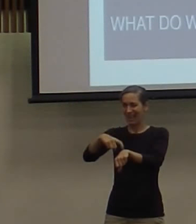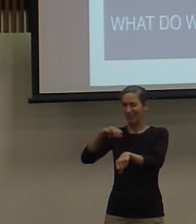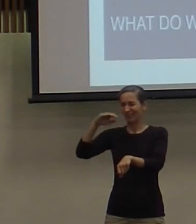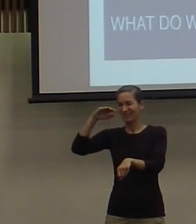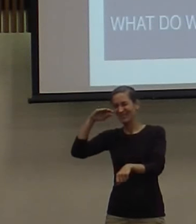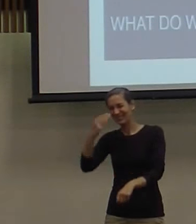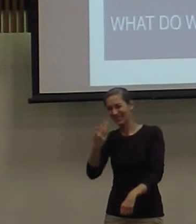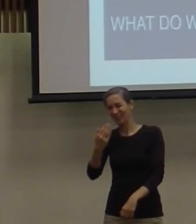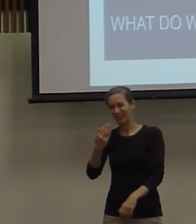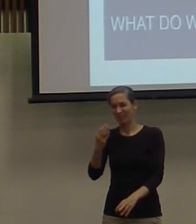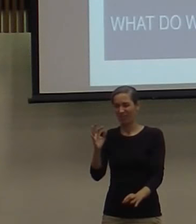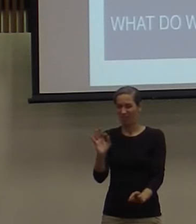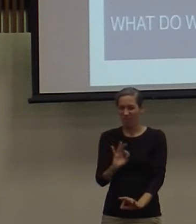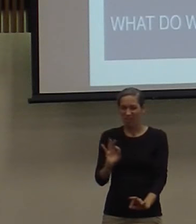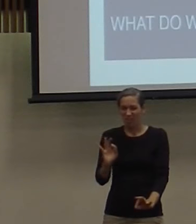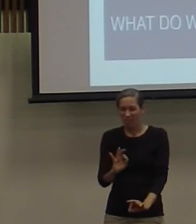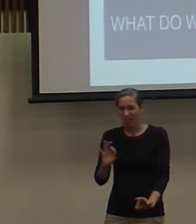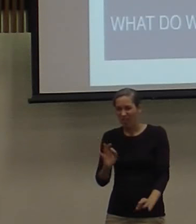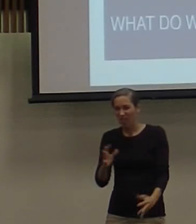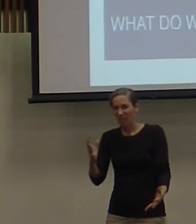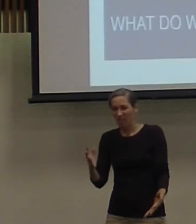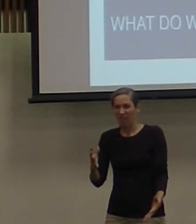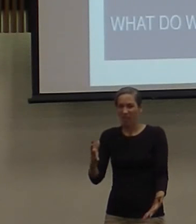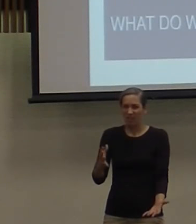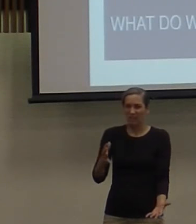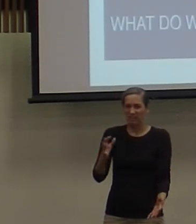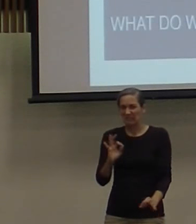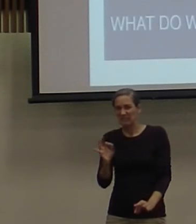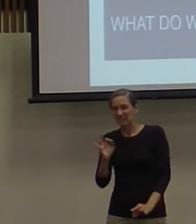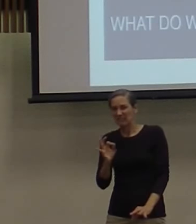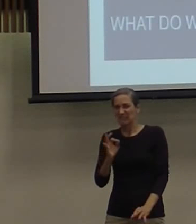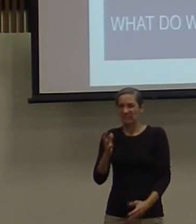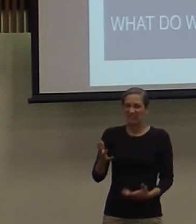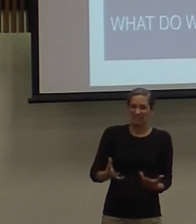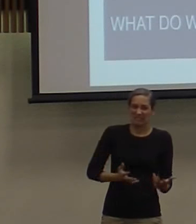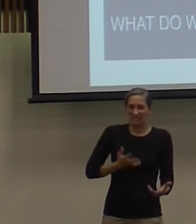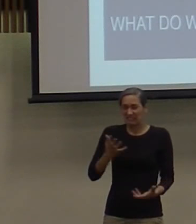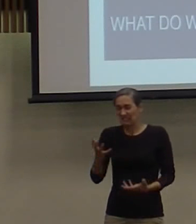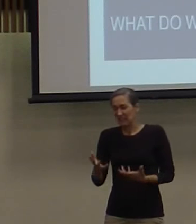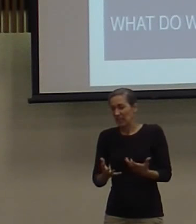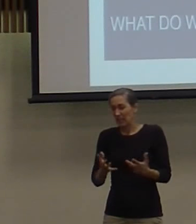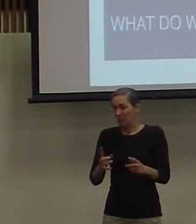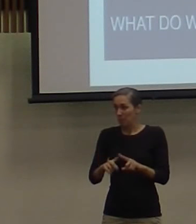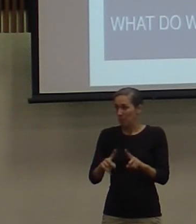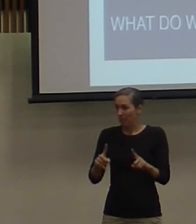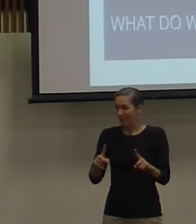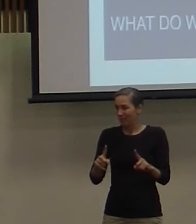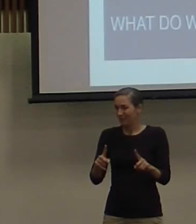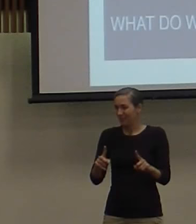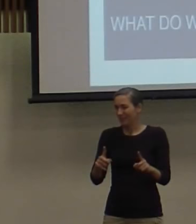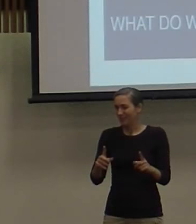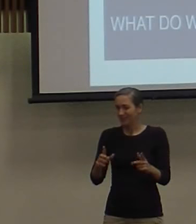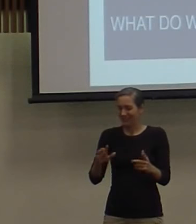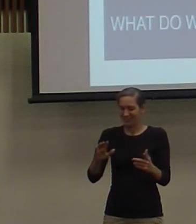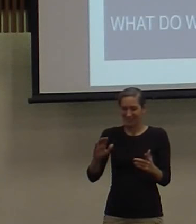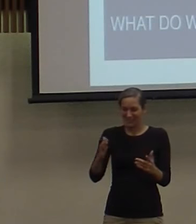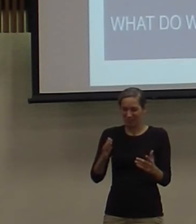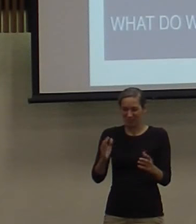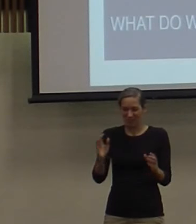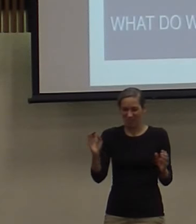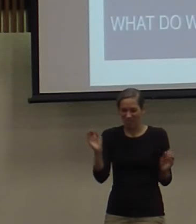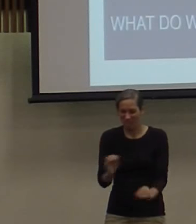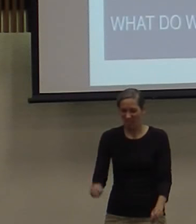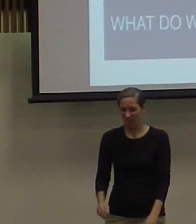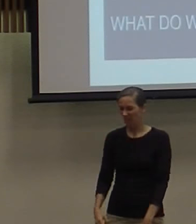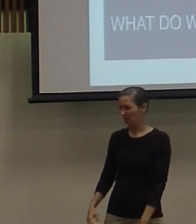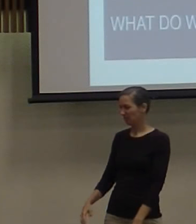to be in vain, because whatever resources, whatever that they try to work is, it seemed to be nothing because of the fall